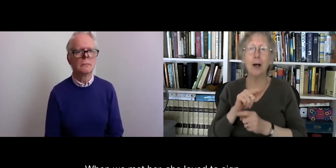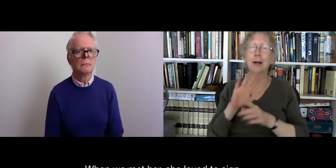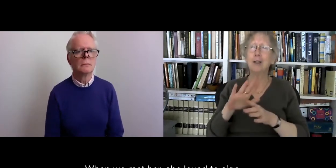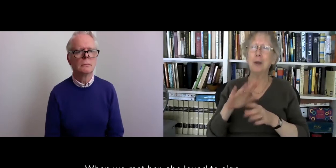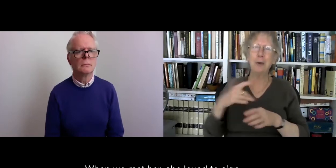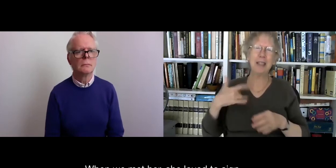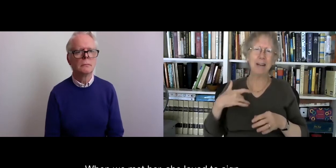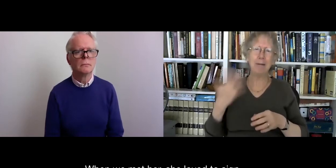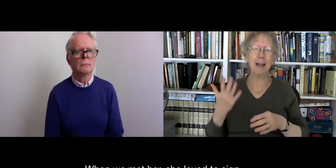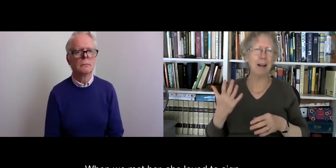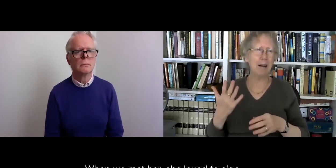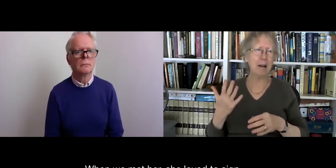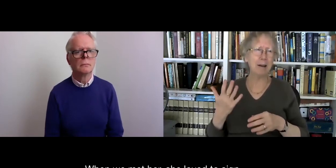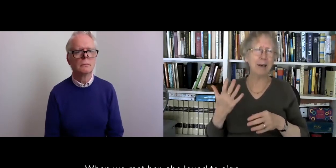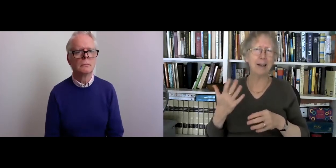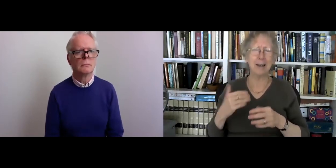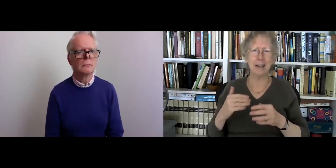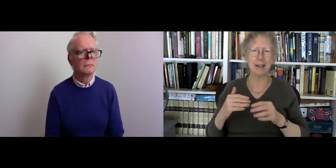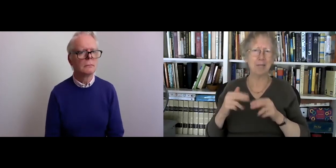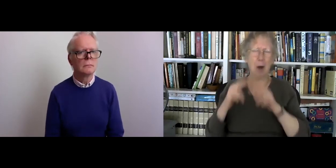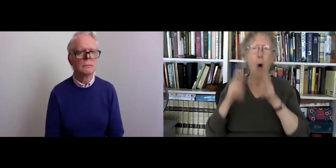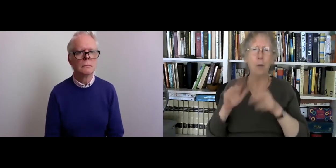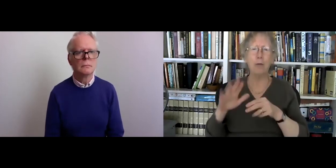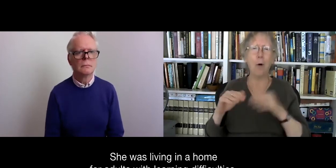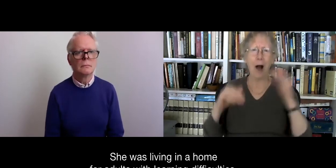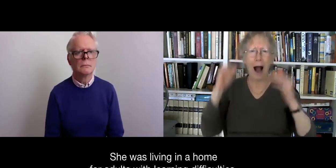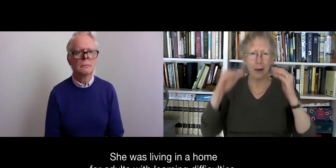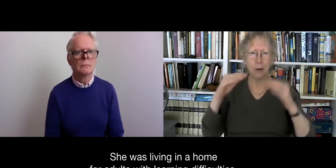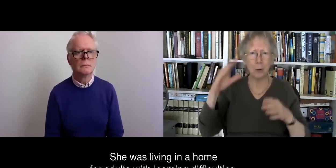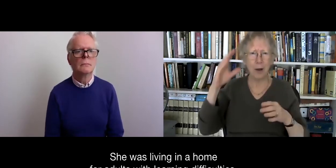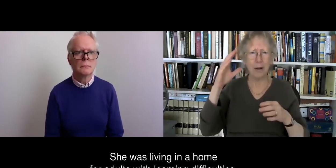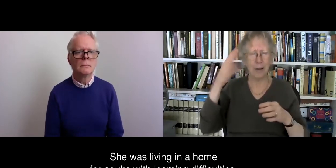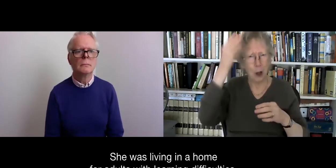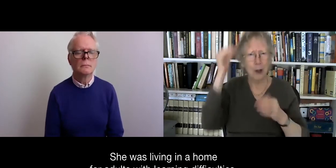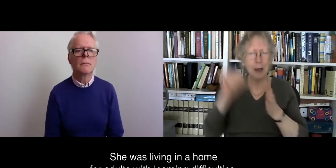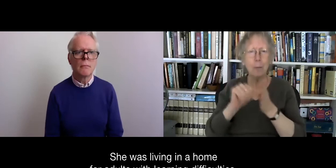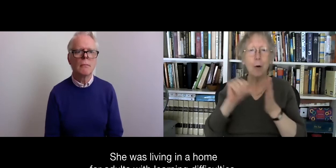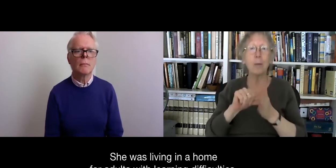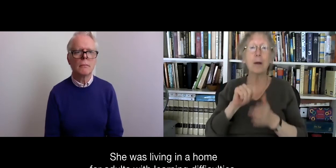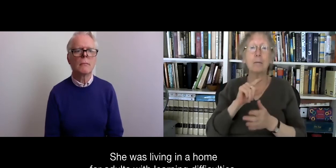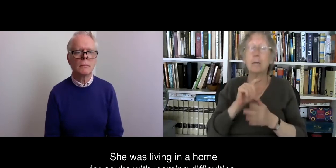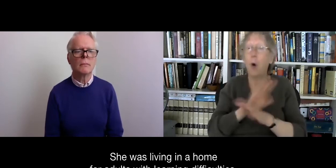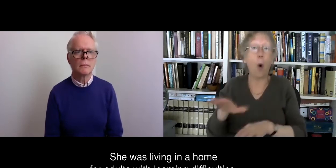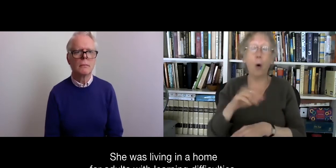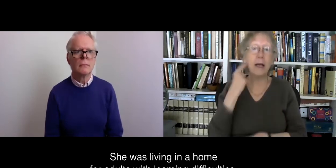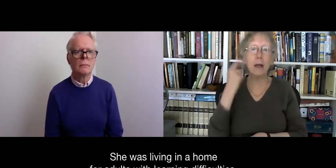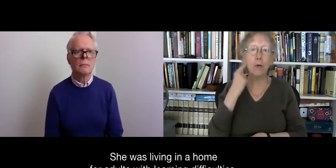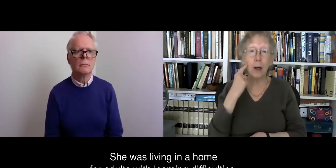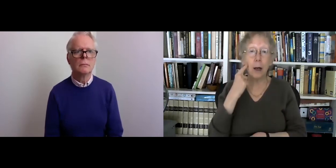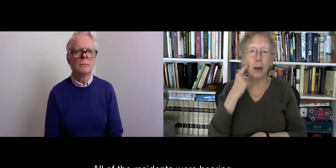When we met her, she loved to sign. She was living in a home for adults with learning difficulties.